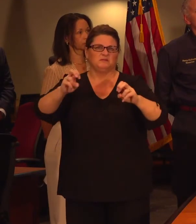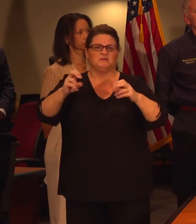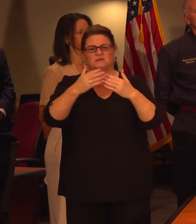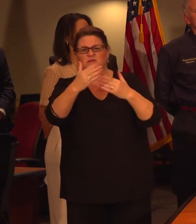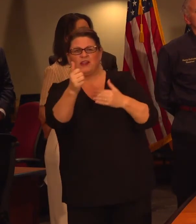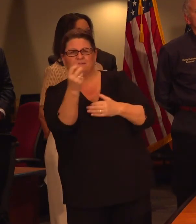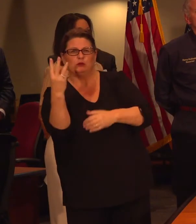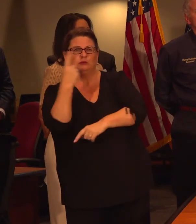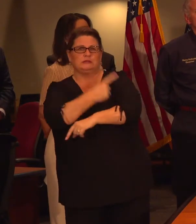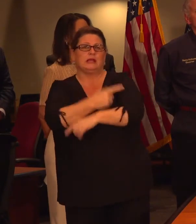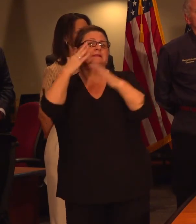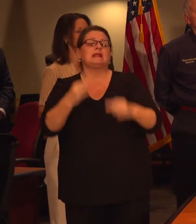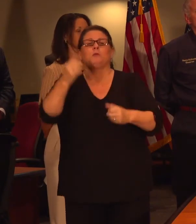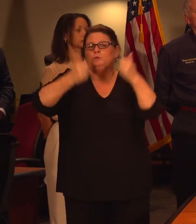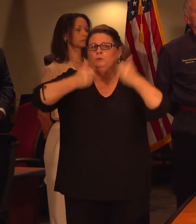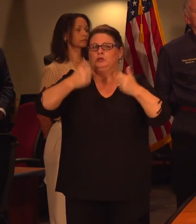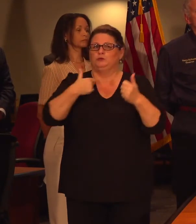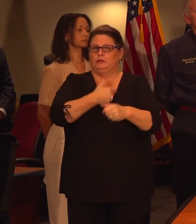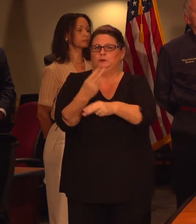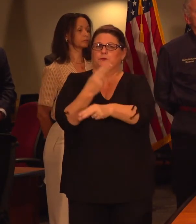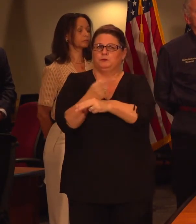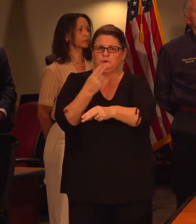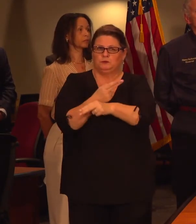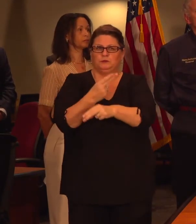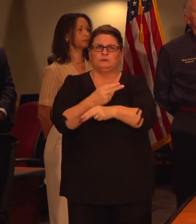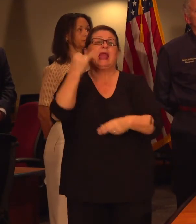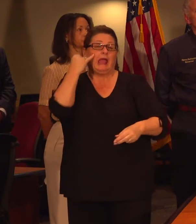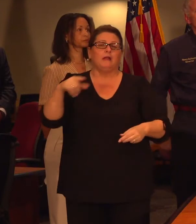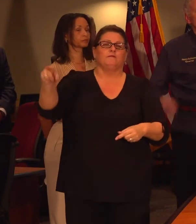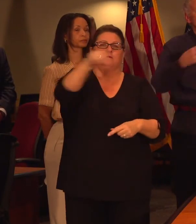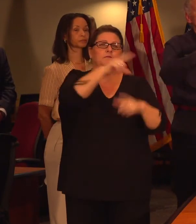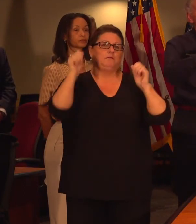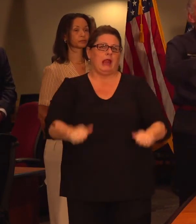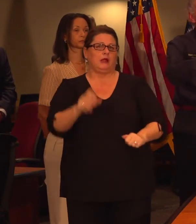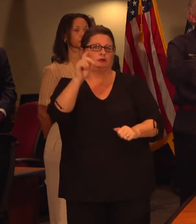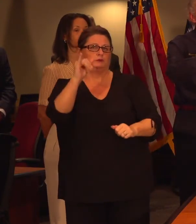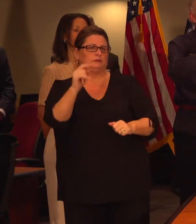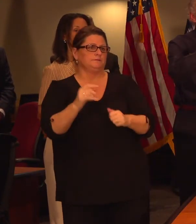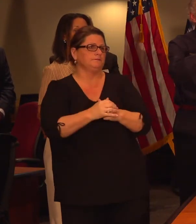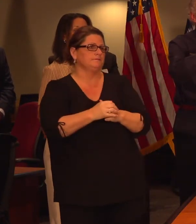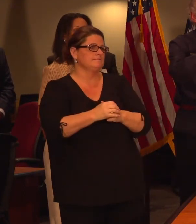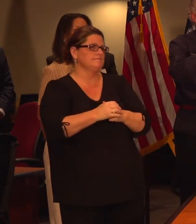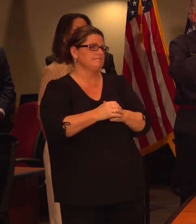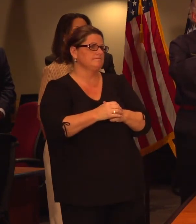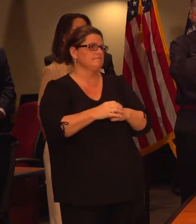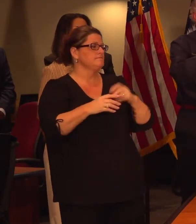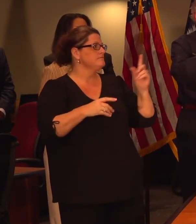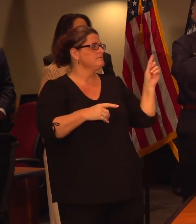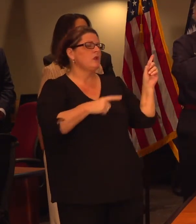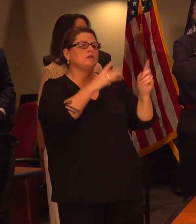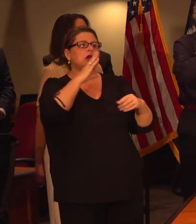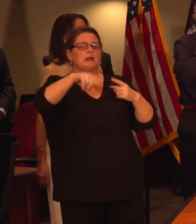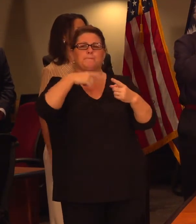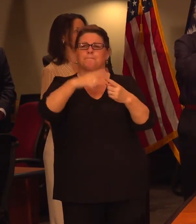next few days to determine what our needs are and capabilities are based upon the plan. Any more questions? Yes, for the as a general follow-up on to that? the shuttered